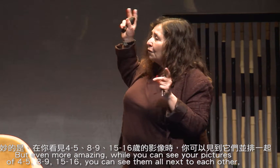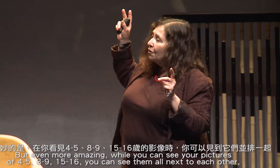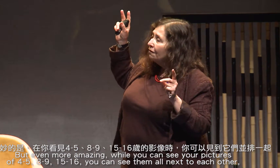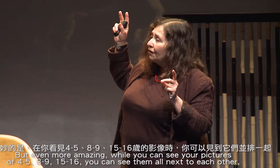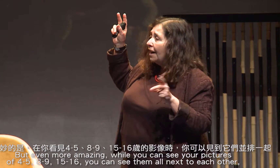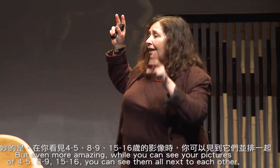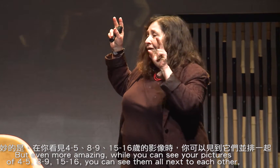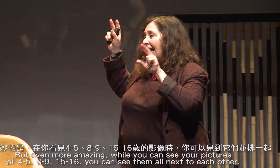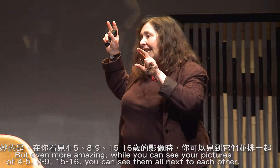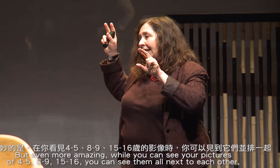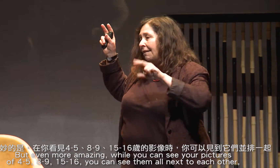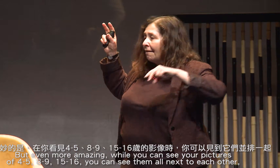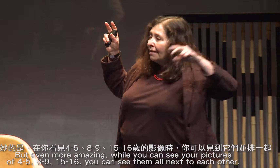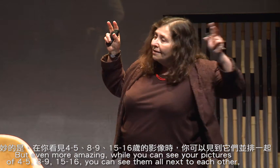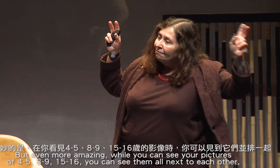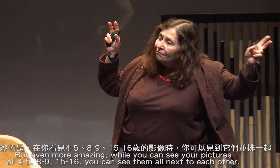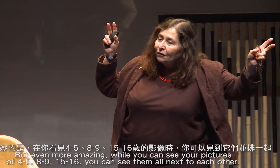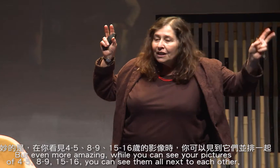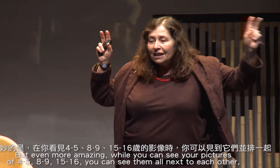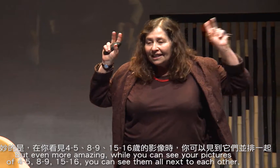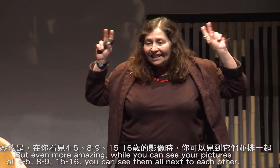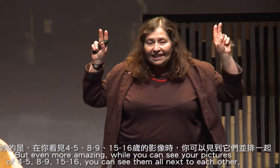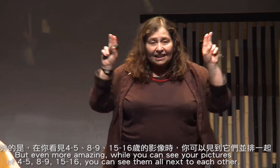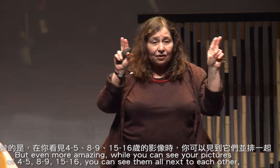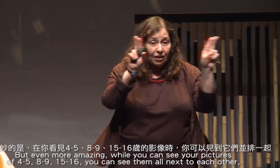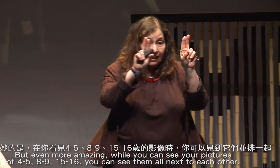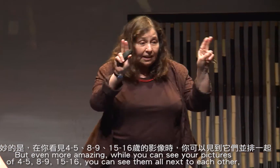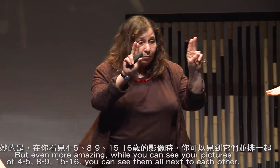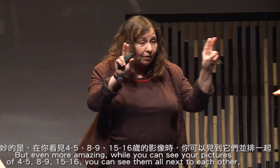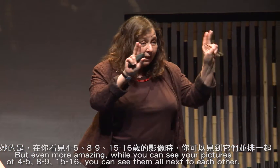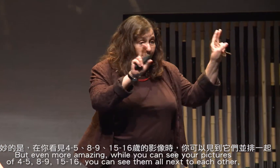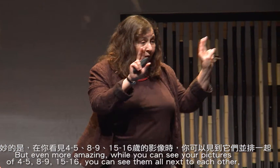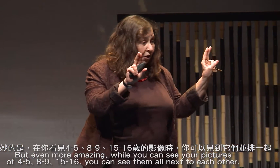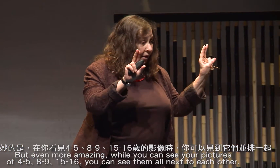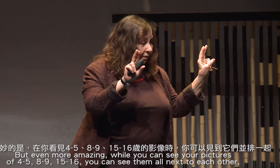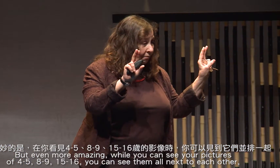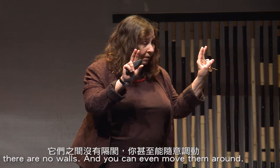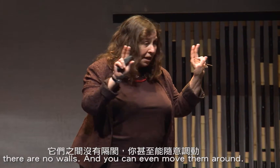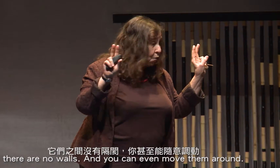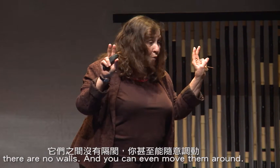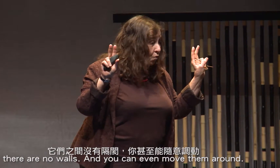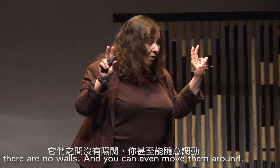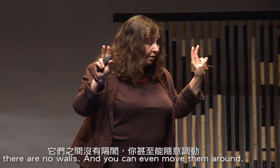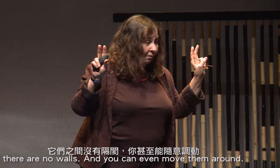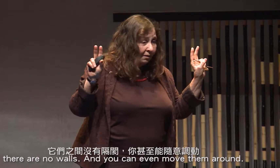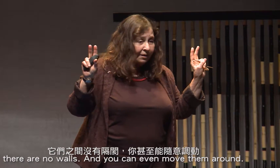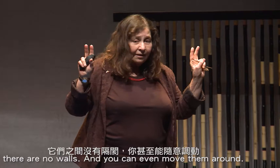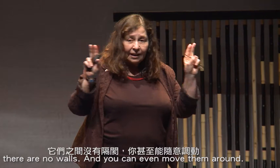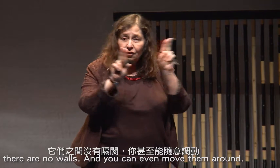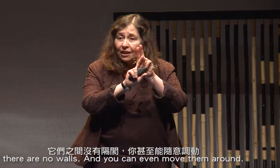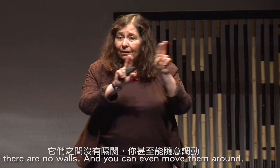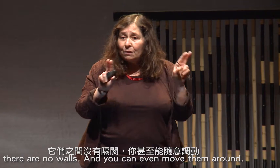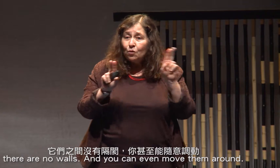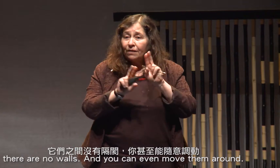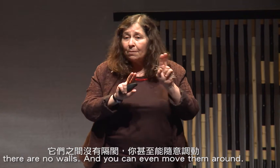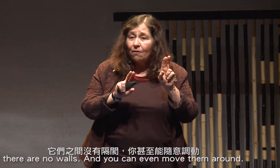of 4 and 5 and 8 and 9 and 15 and 16, you can see them all next to each other. There are no walls. And